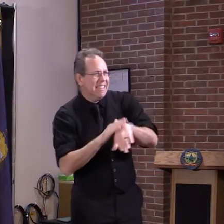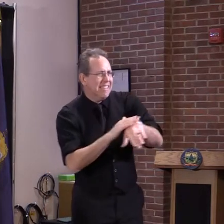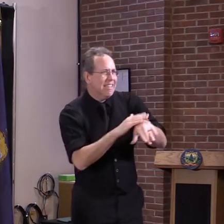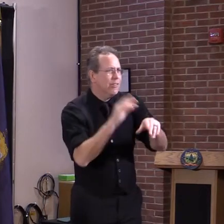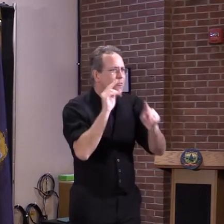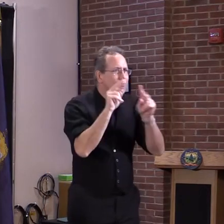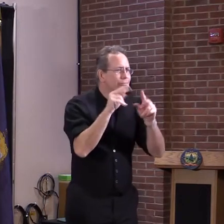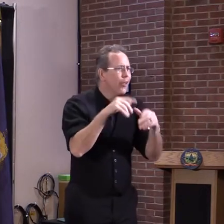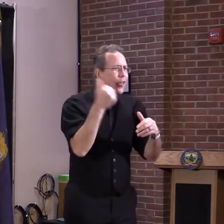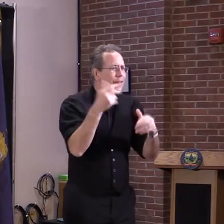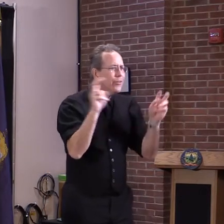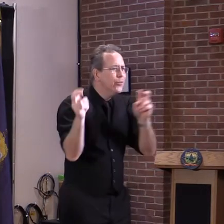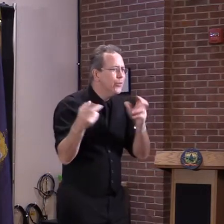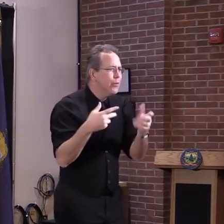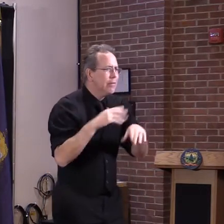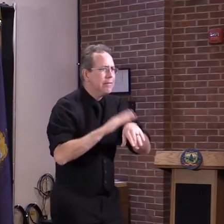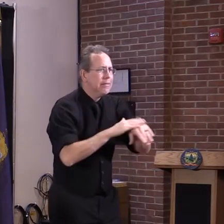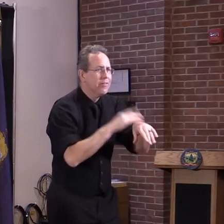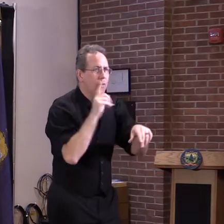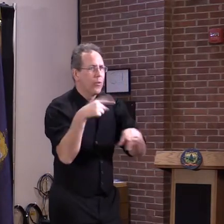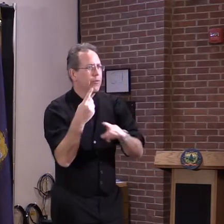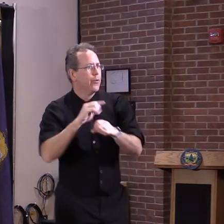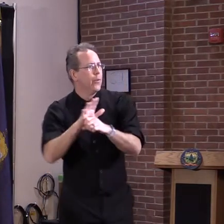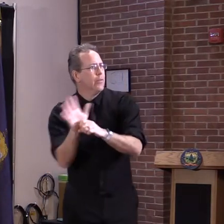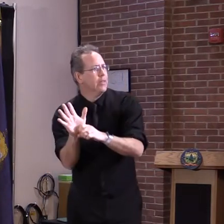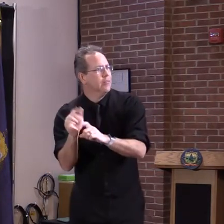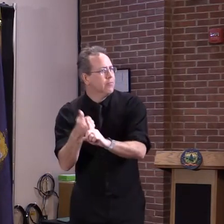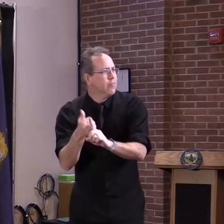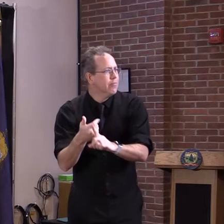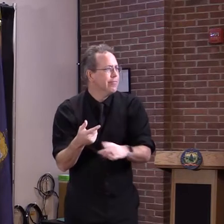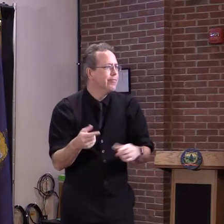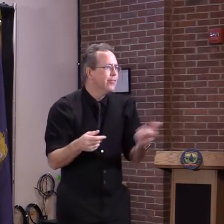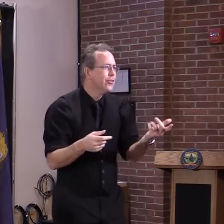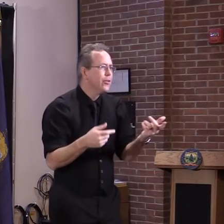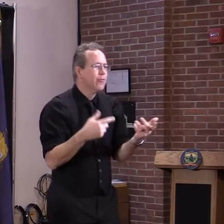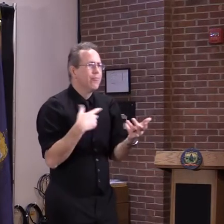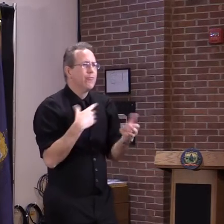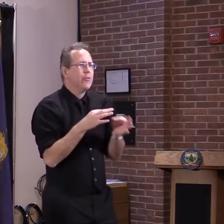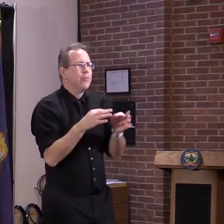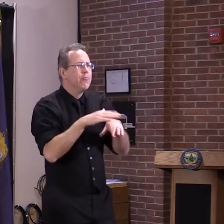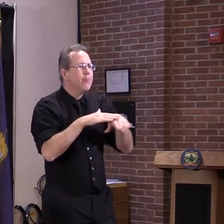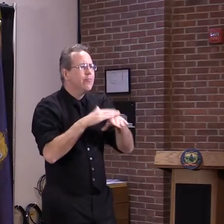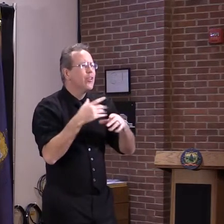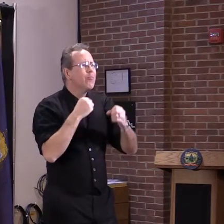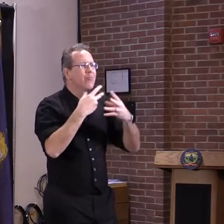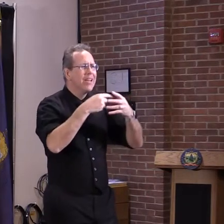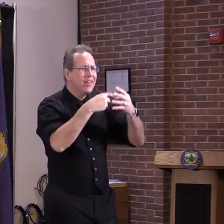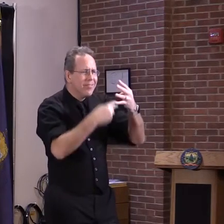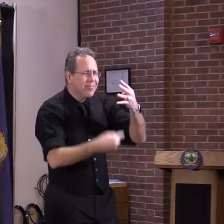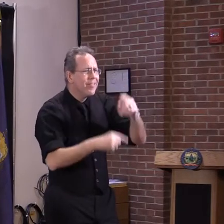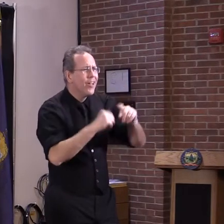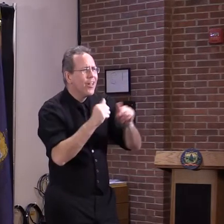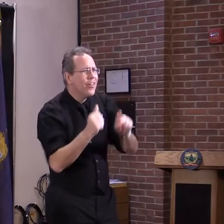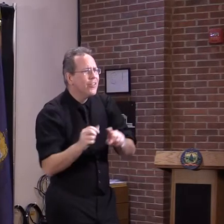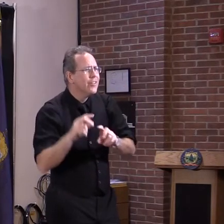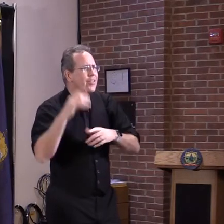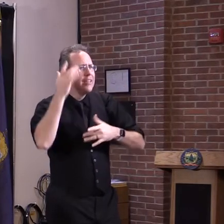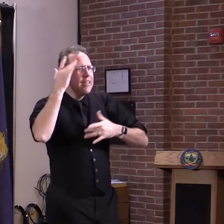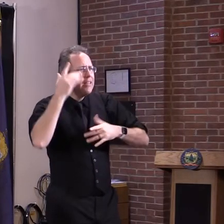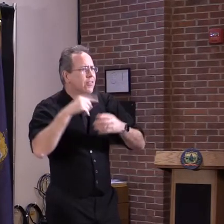So things like that. Plenty of other infectious diseases that we are continuing to